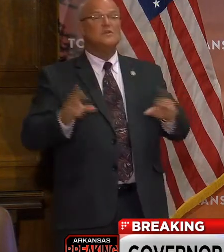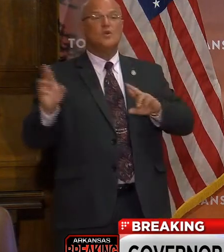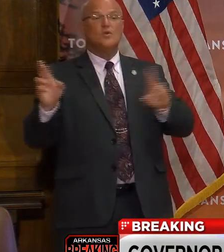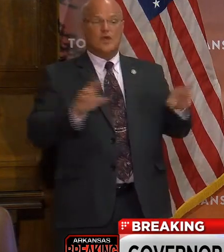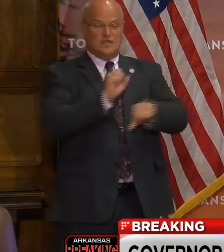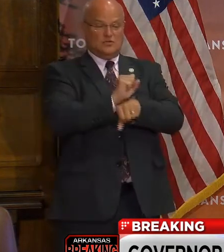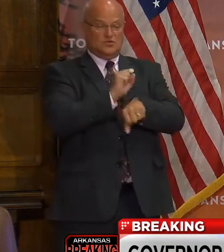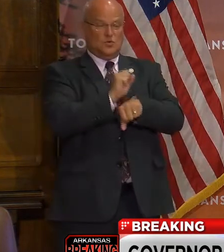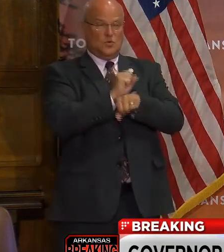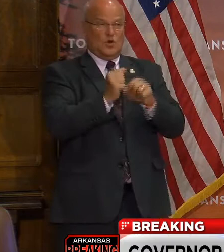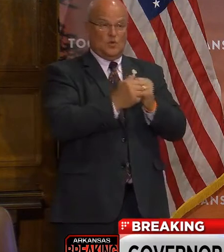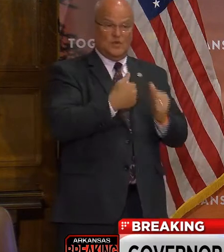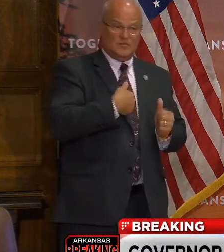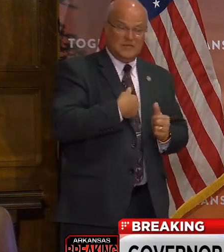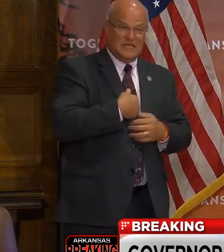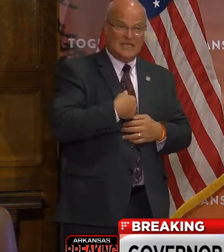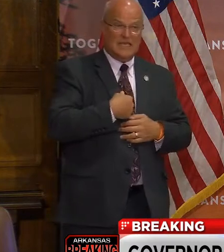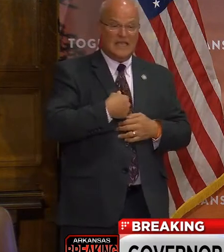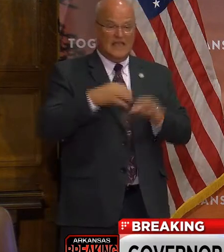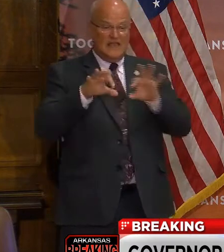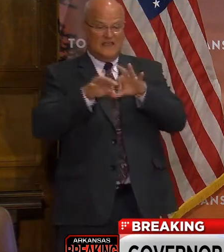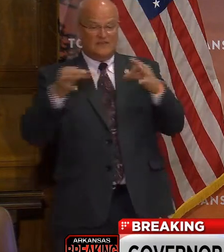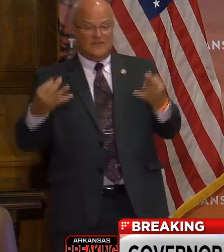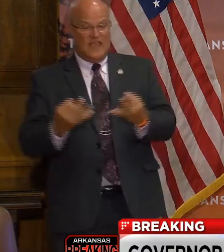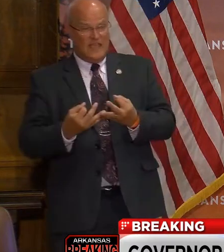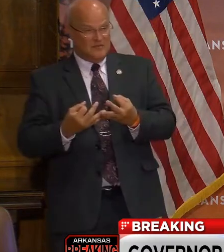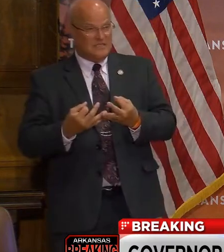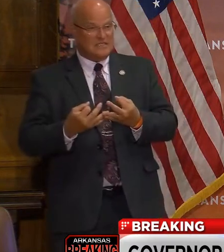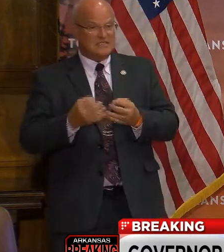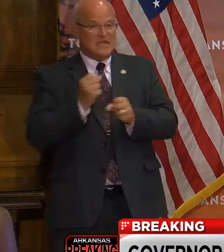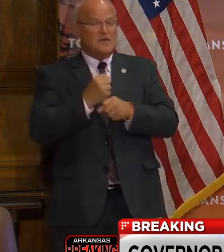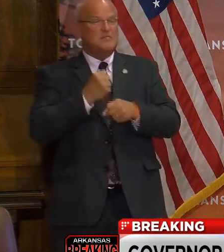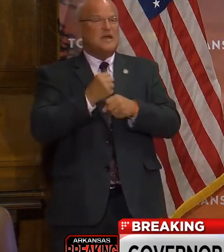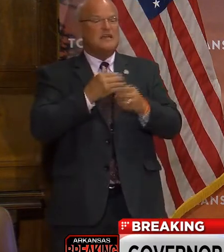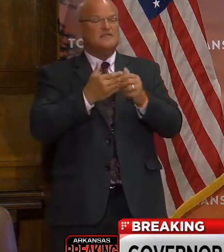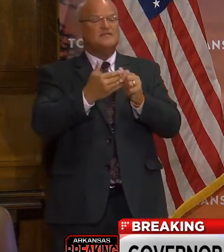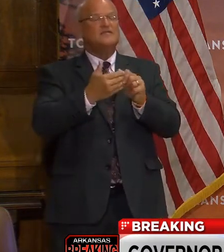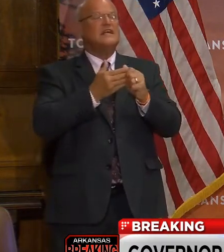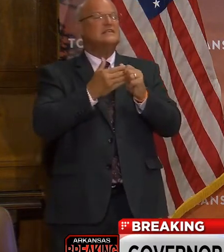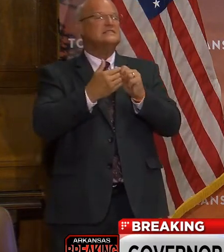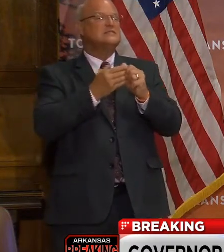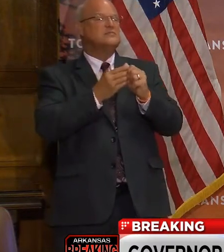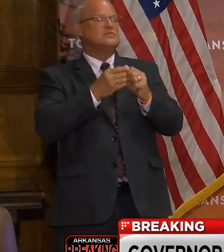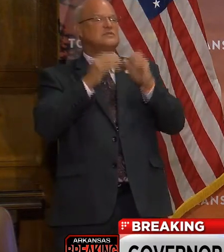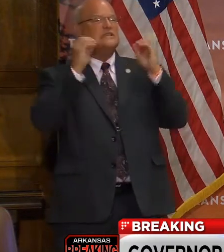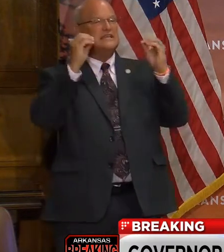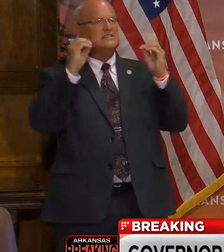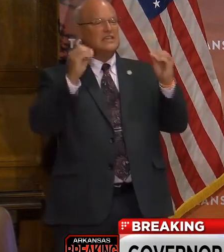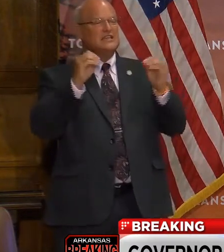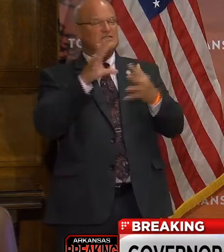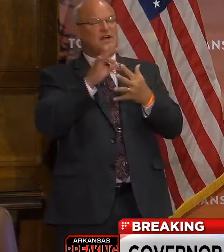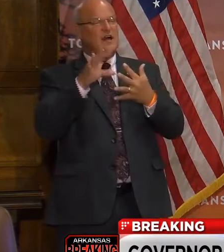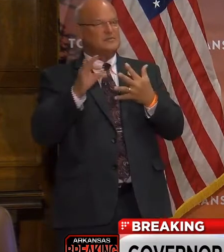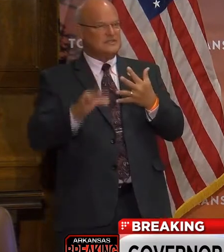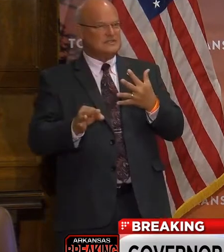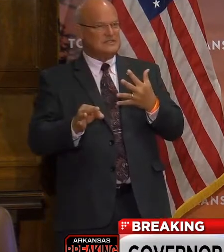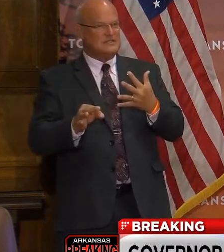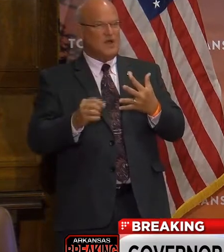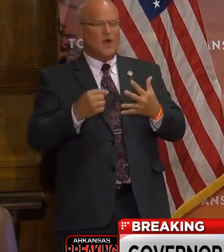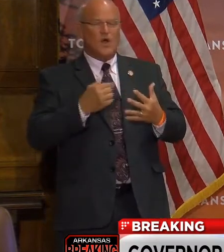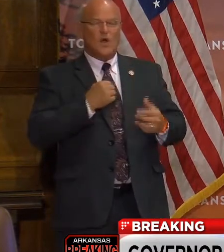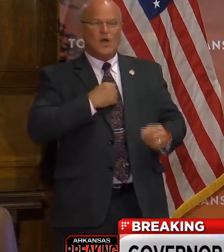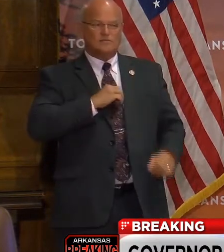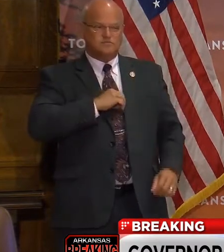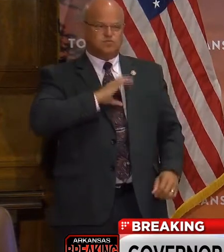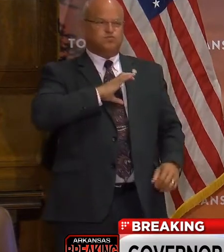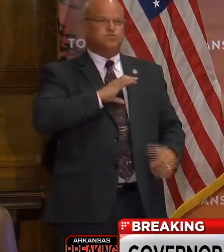me and to work with the needs of our families to create flexible educational options. I have been encouraged this